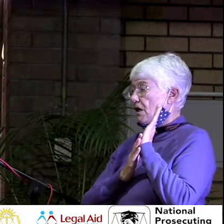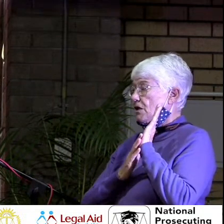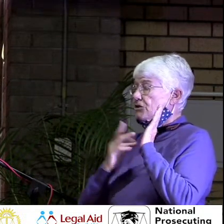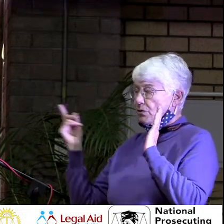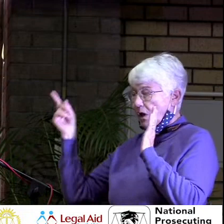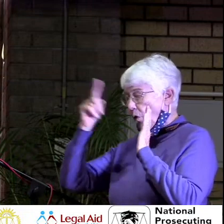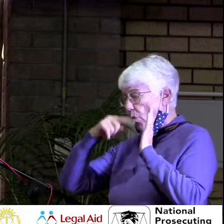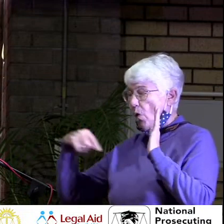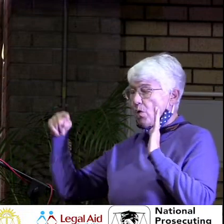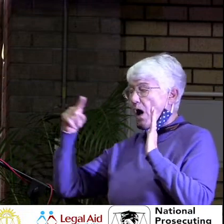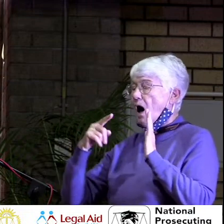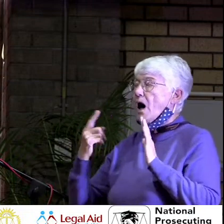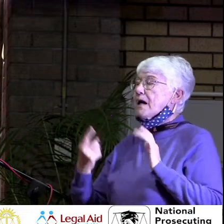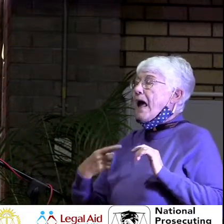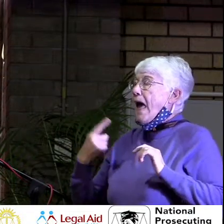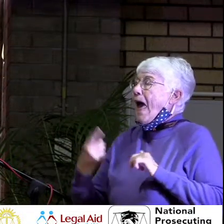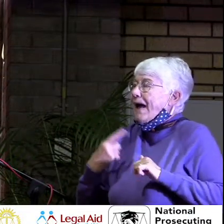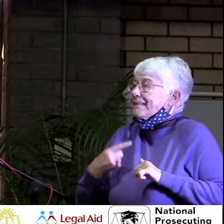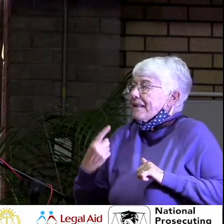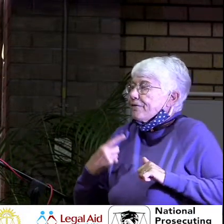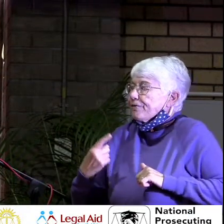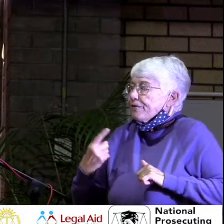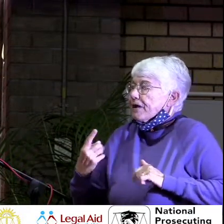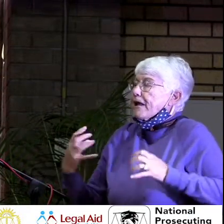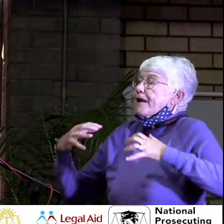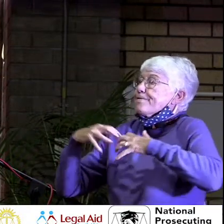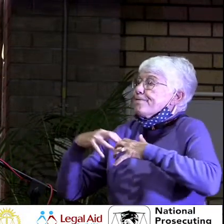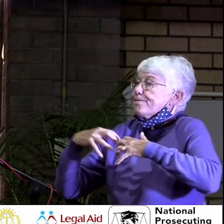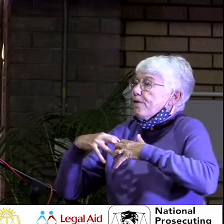services. So what we are doing, we have to